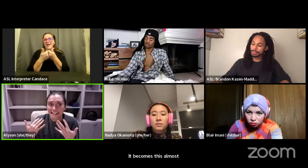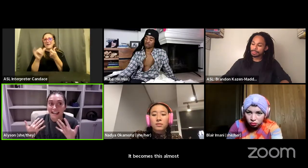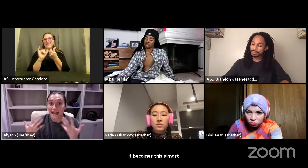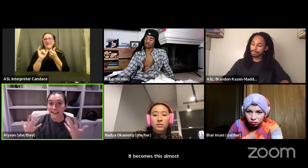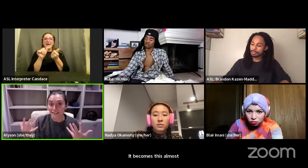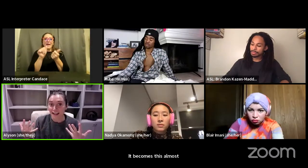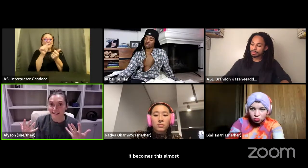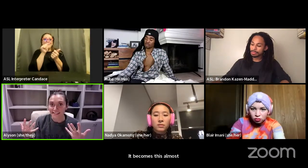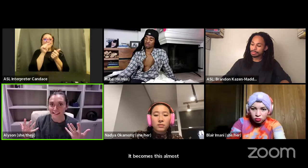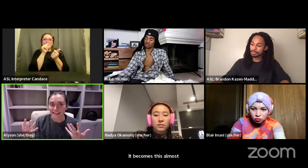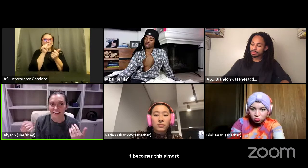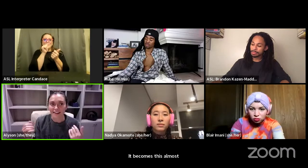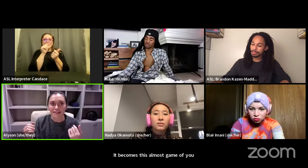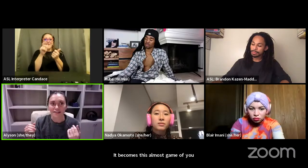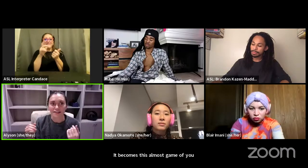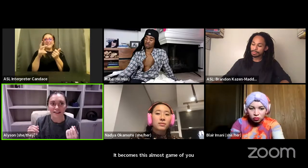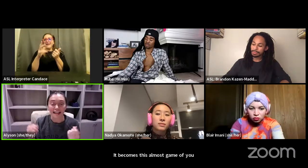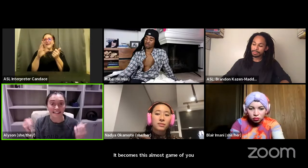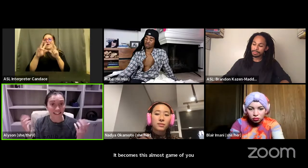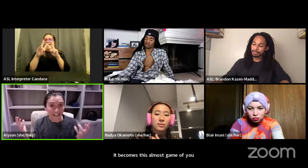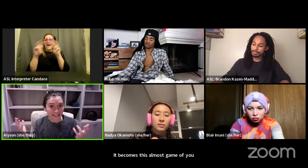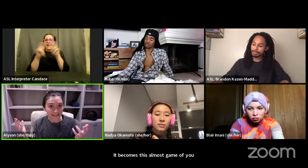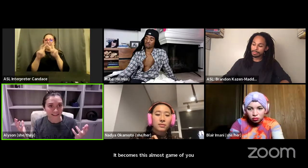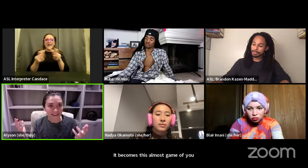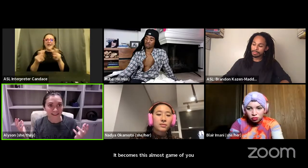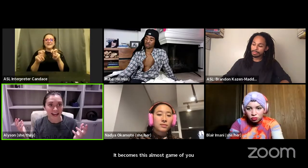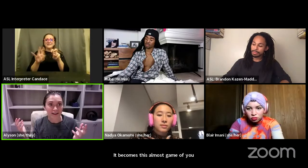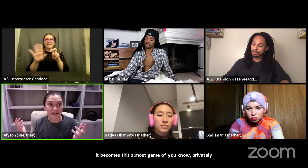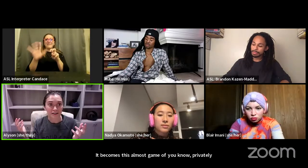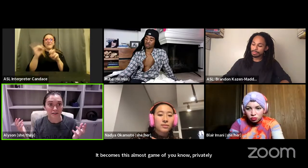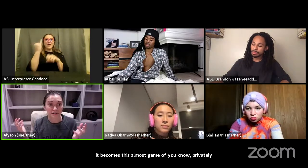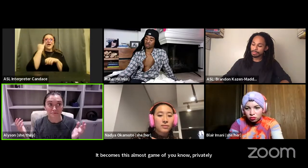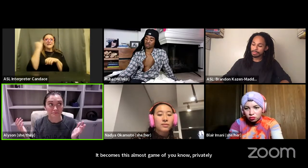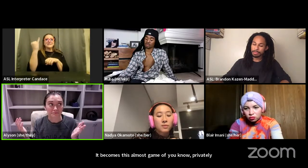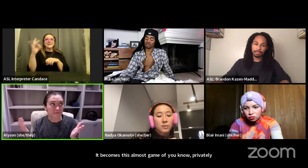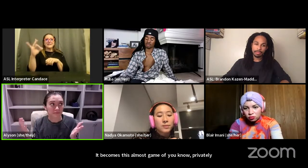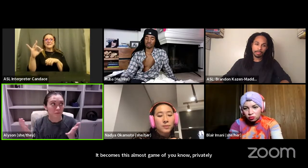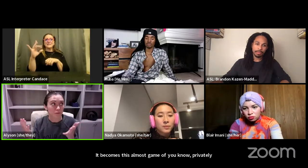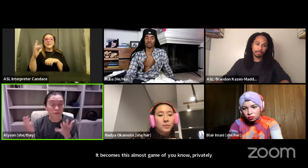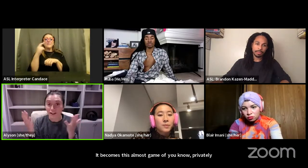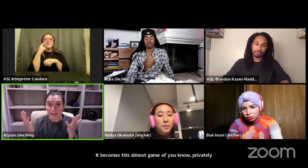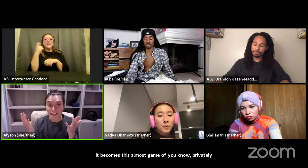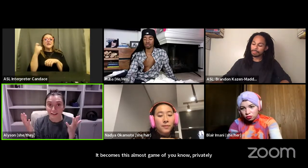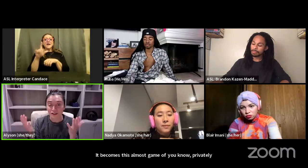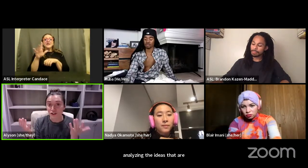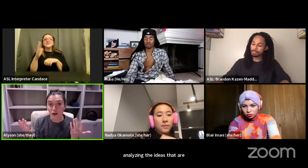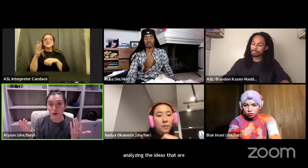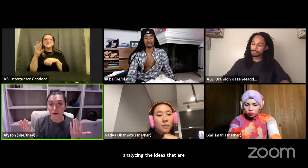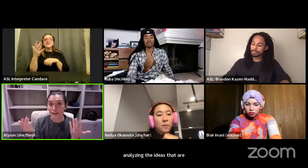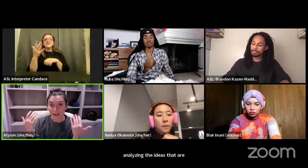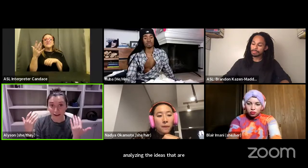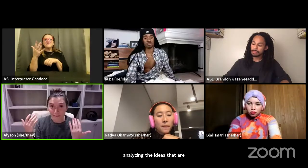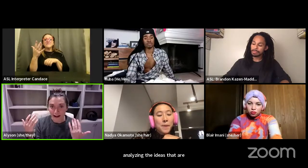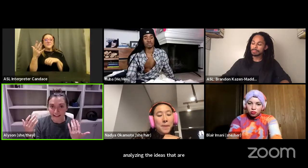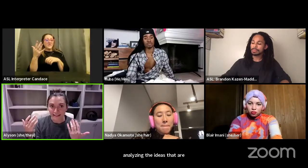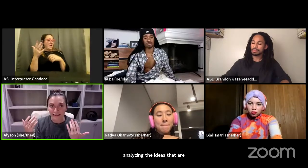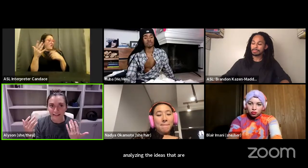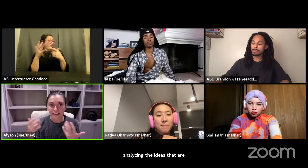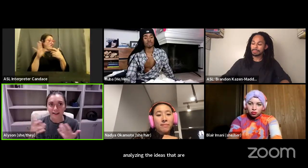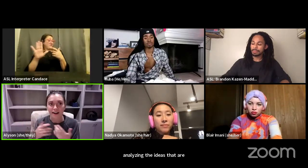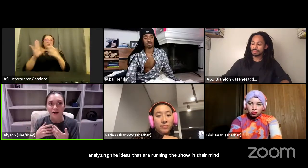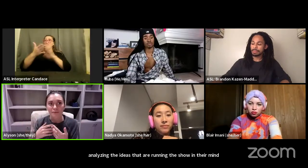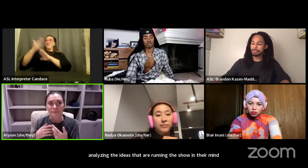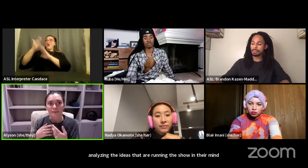privately analyzing the ideas that are running the show in their